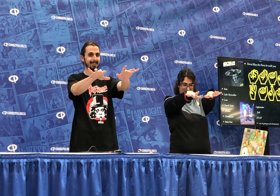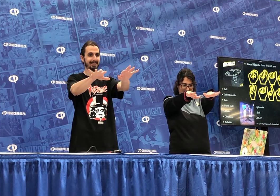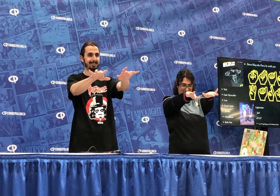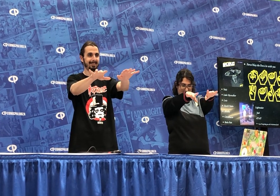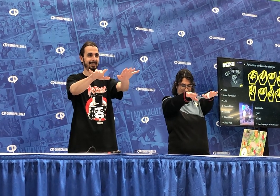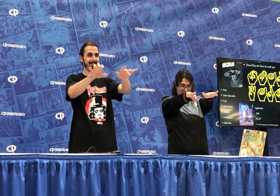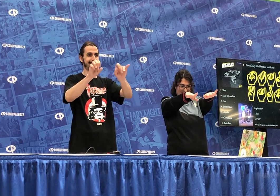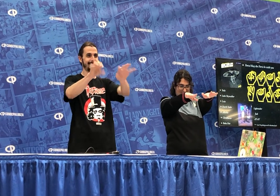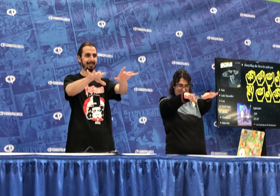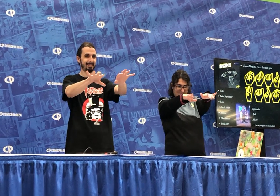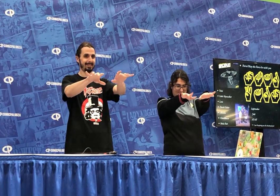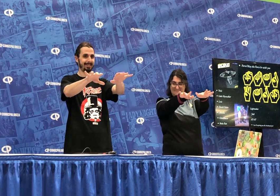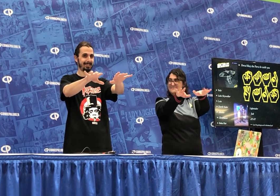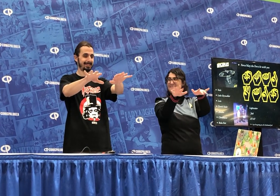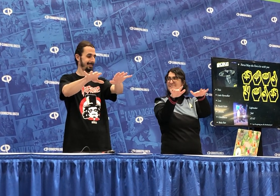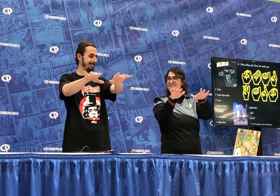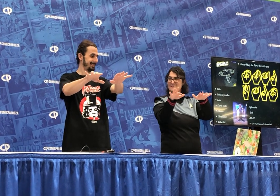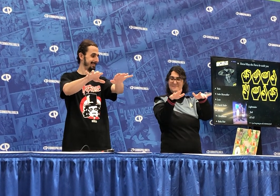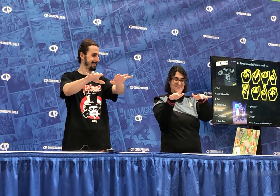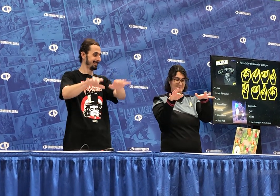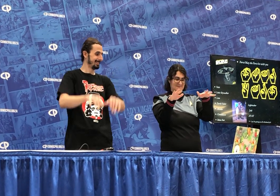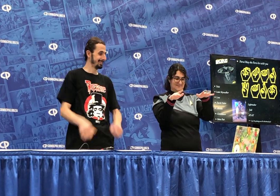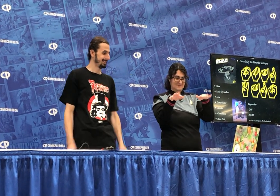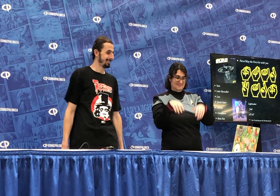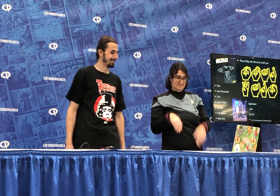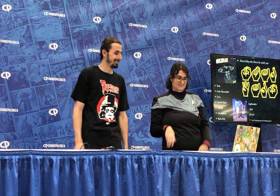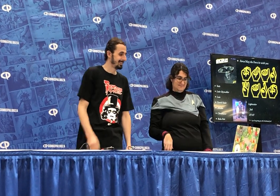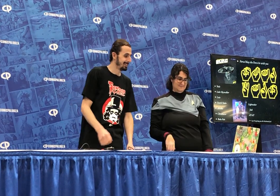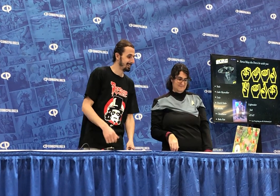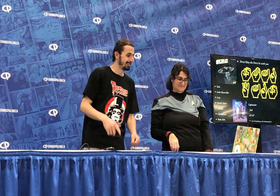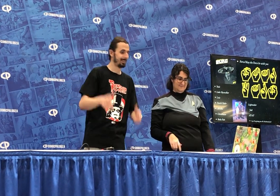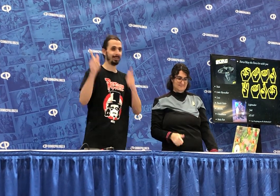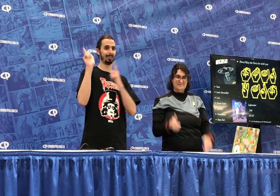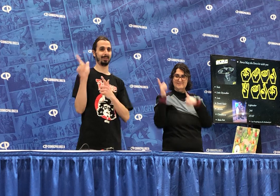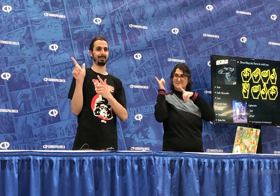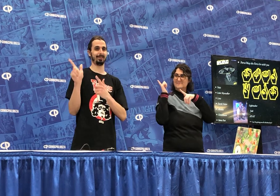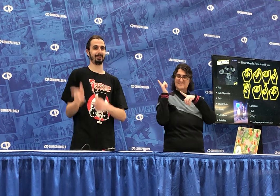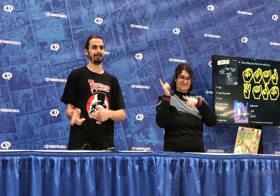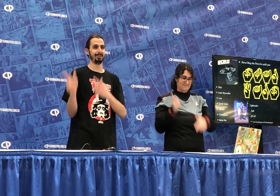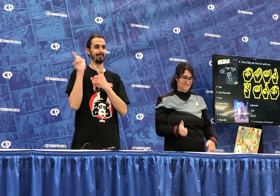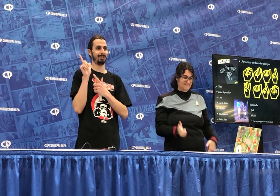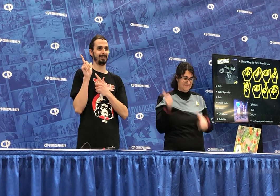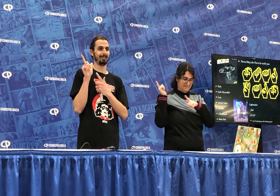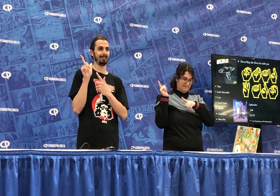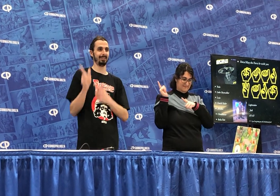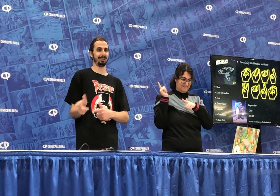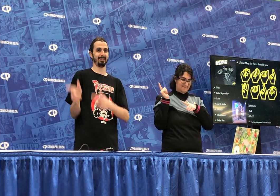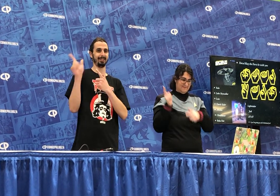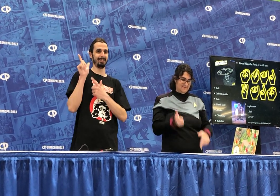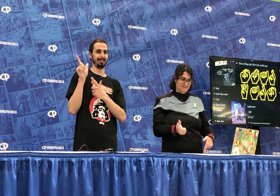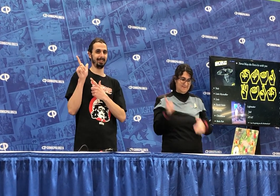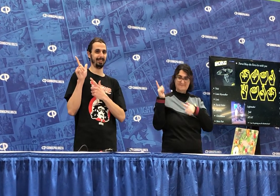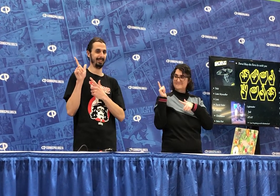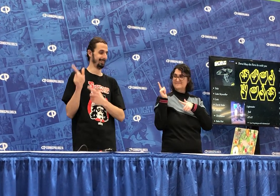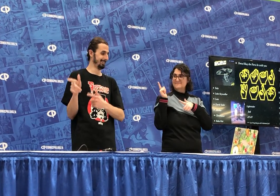Emperor Palpatine, Emperor Palpatine. And the Stormtroopers.